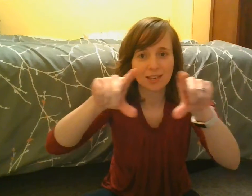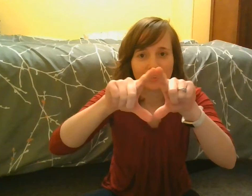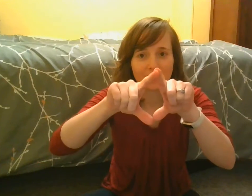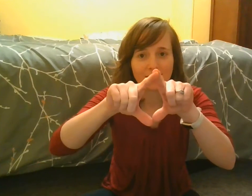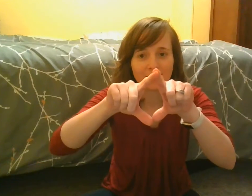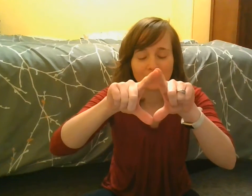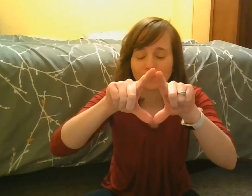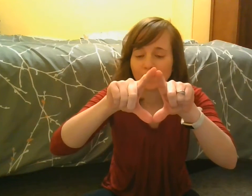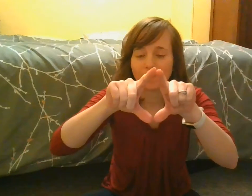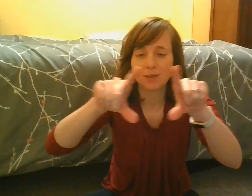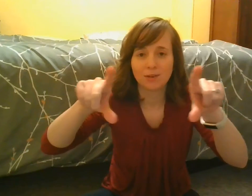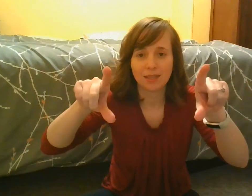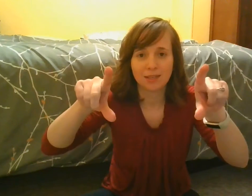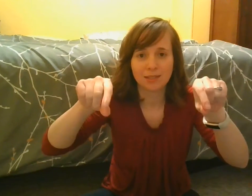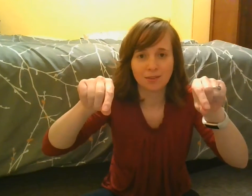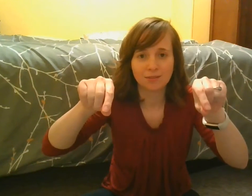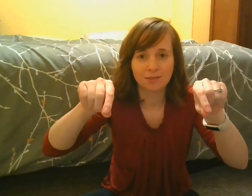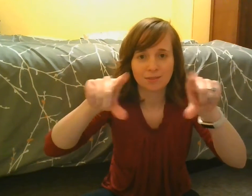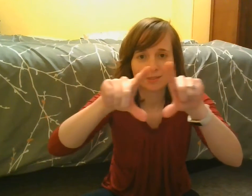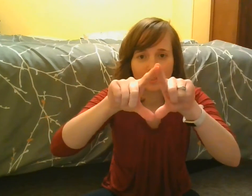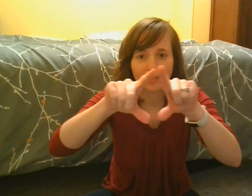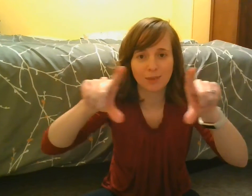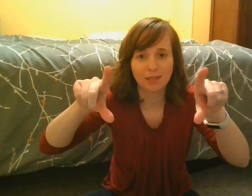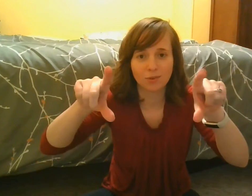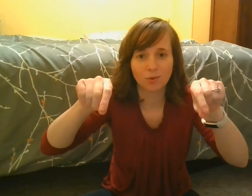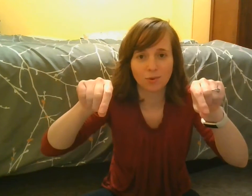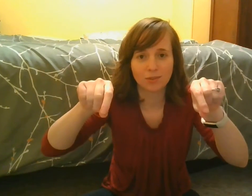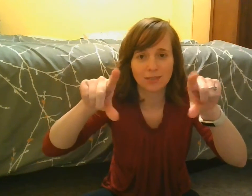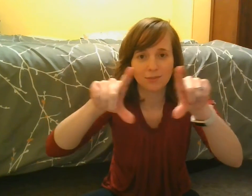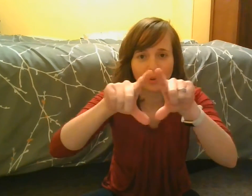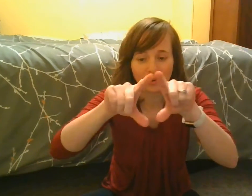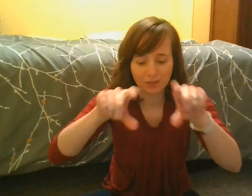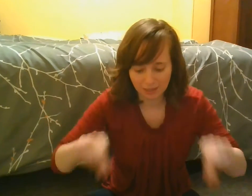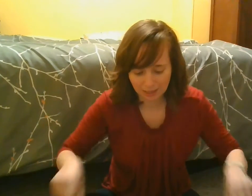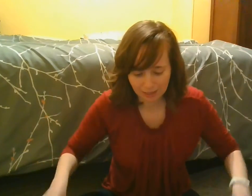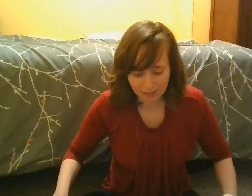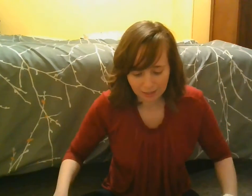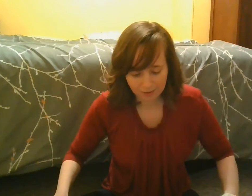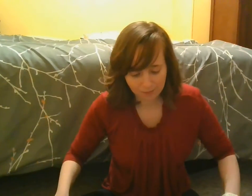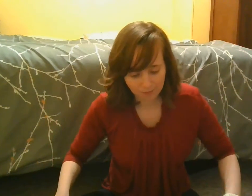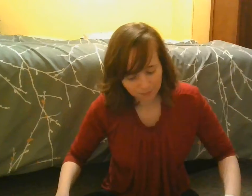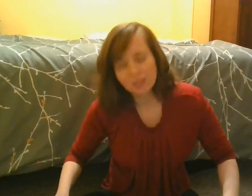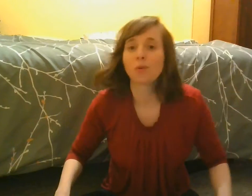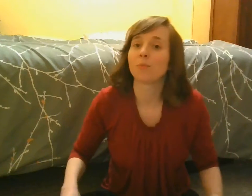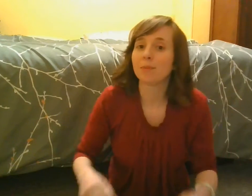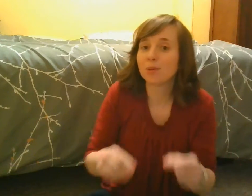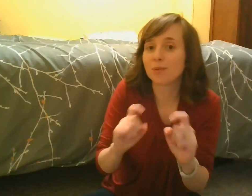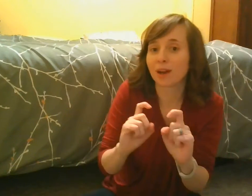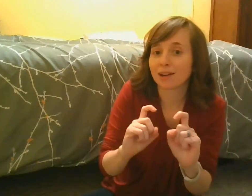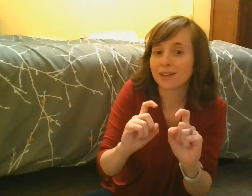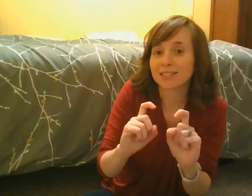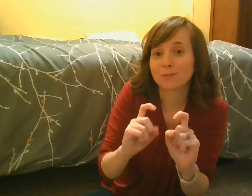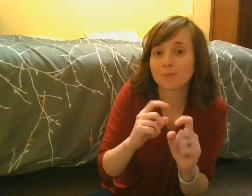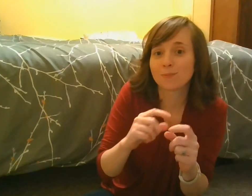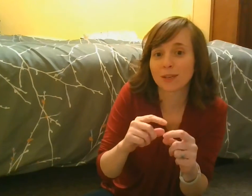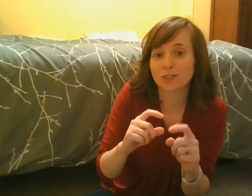of from middle and then down, kind of making the corners of a card. Or maybe you got a